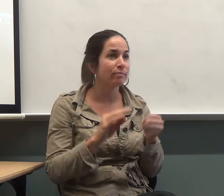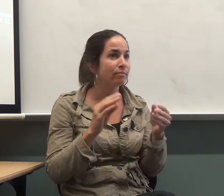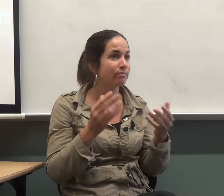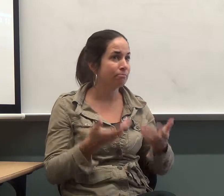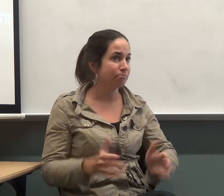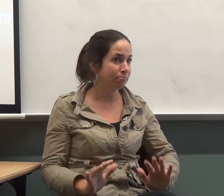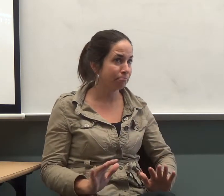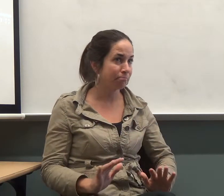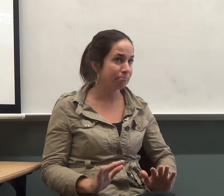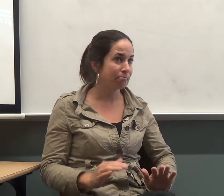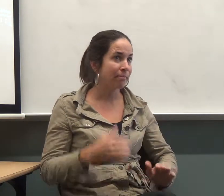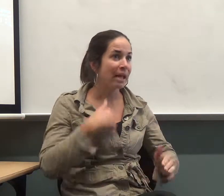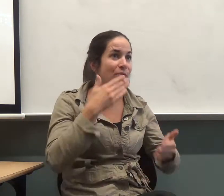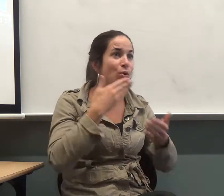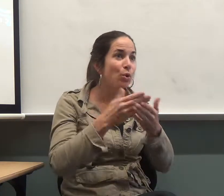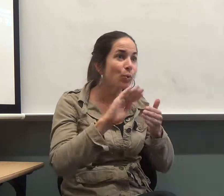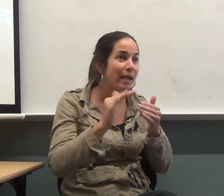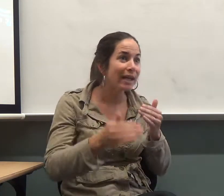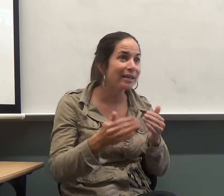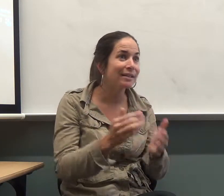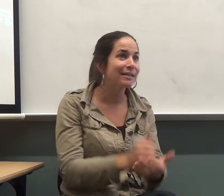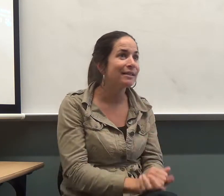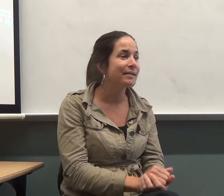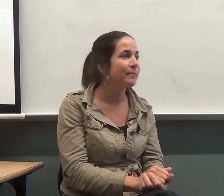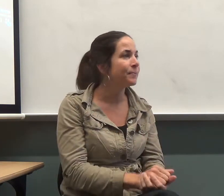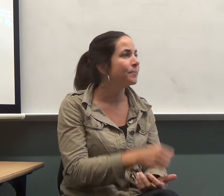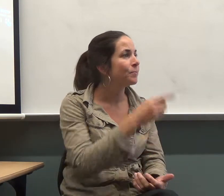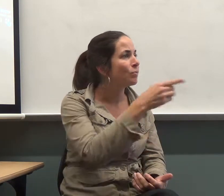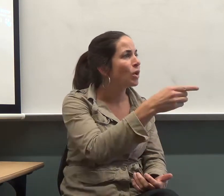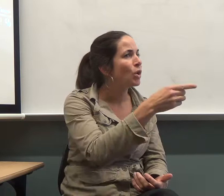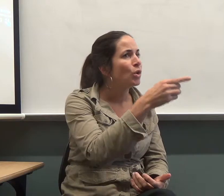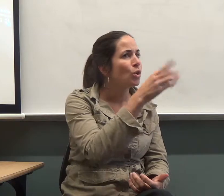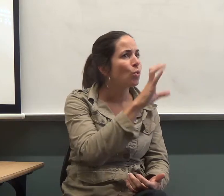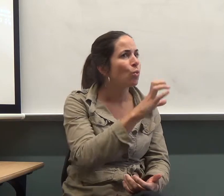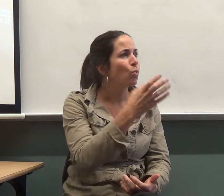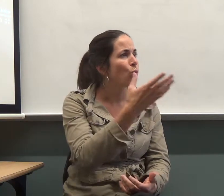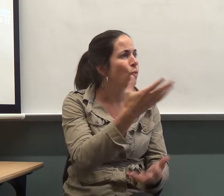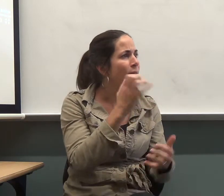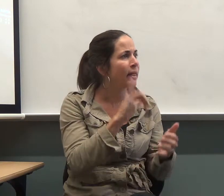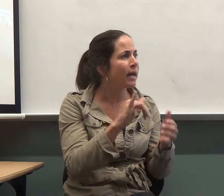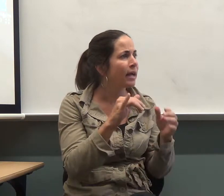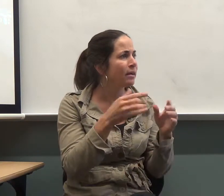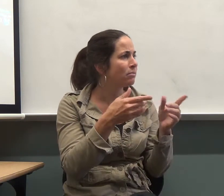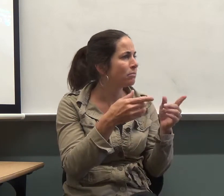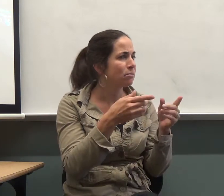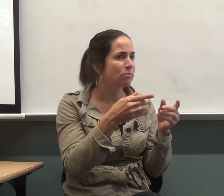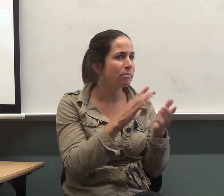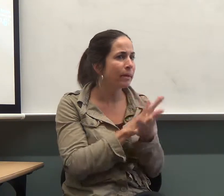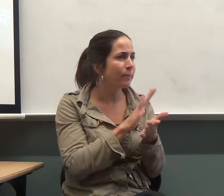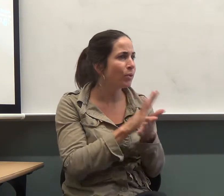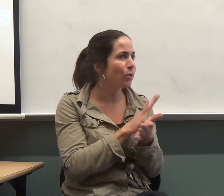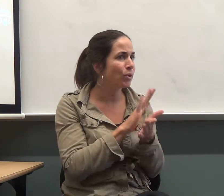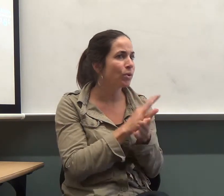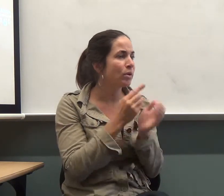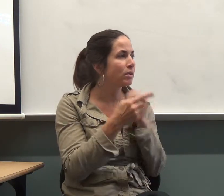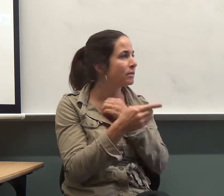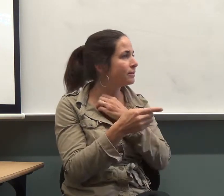outline? Did you guys only have to do the first page? You go with the first 4. Have 4 done by today. You know what, that's actually good